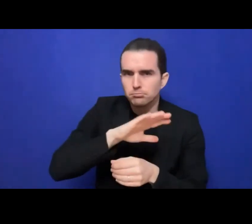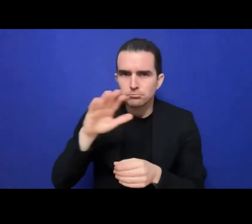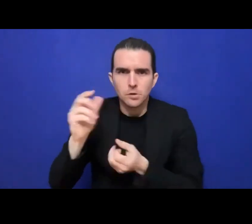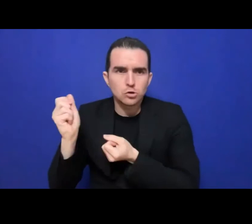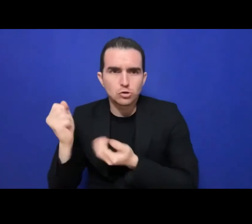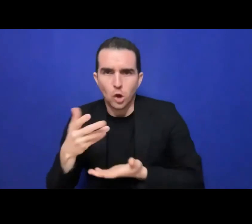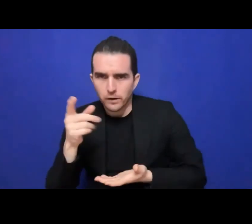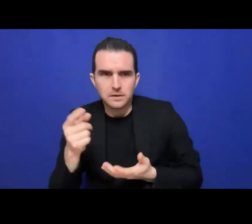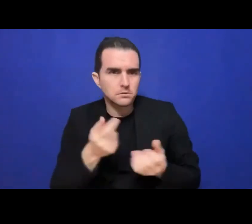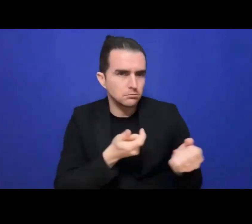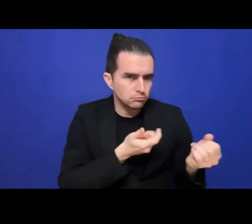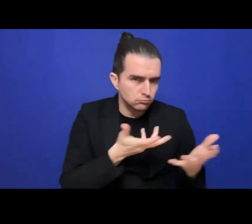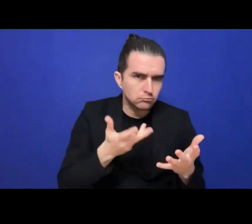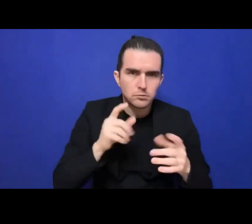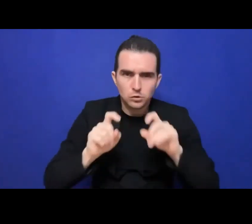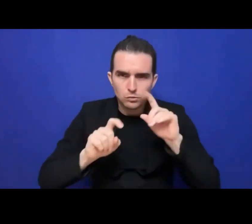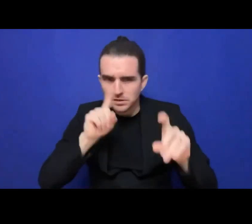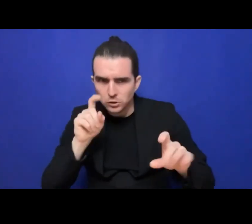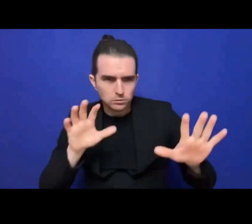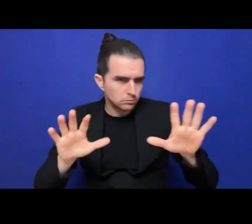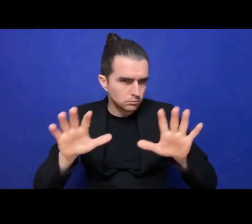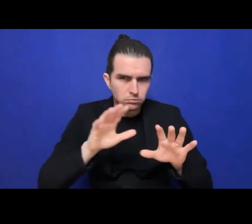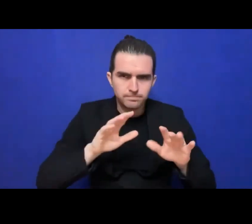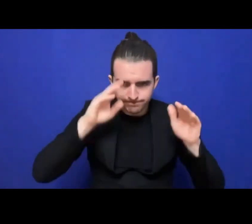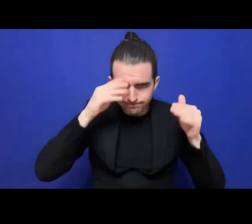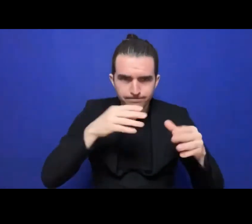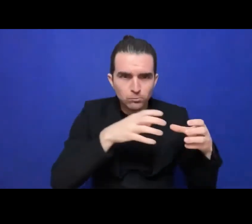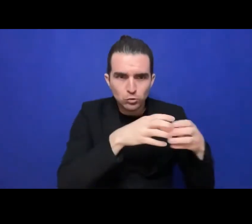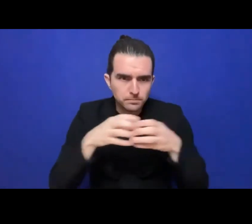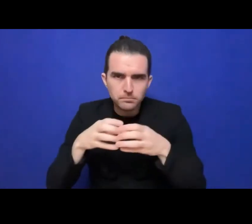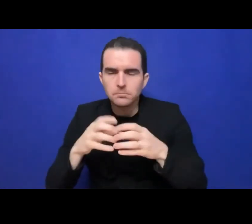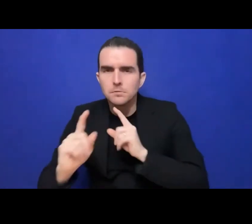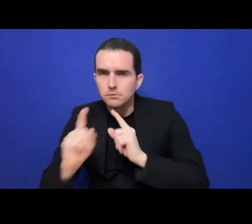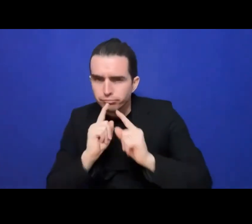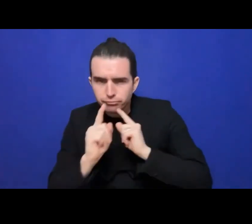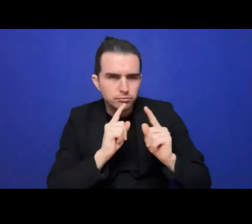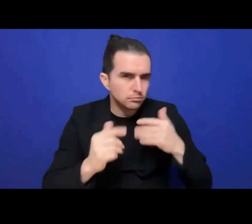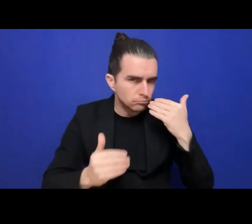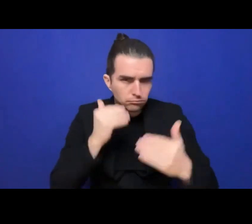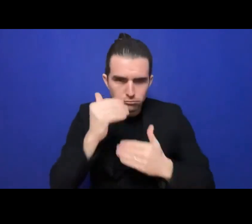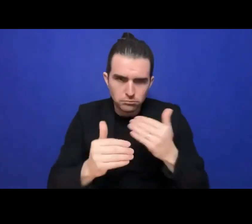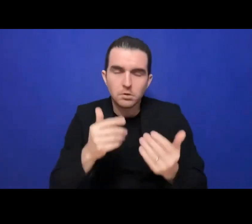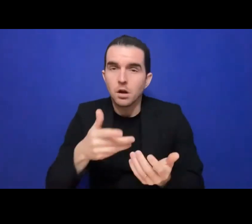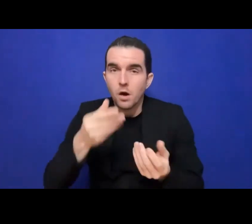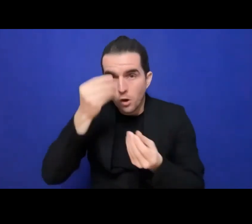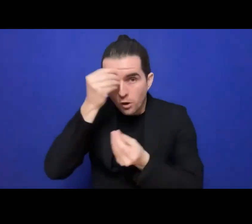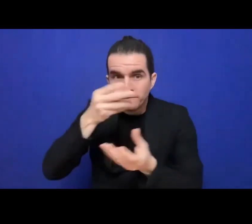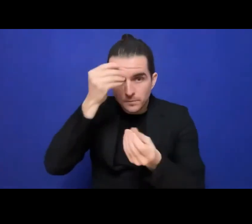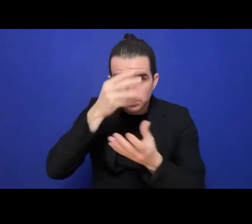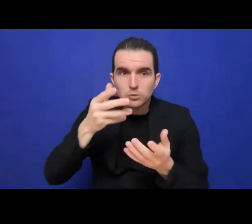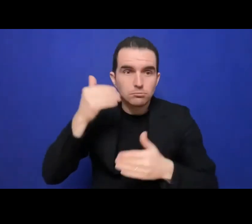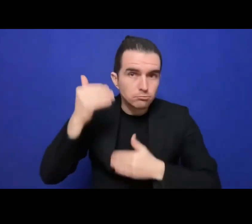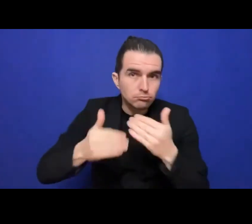And after that, get the information to inform service delivery, policies, as well as